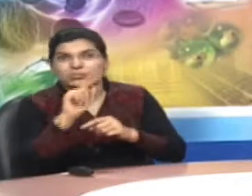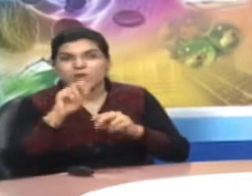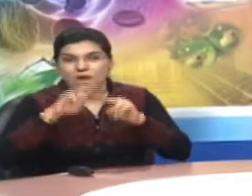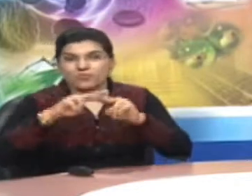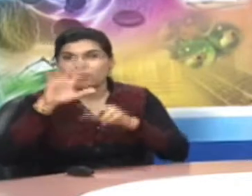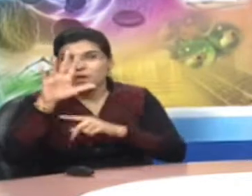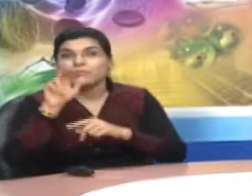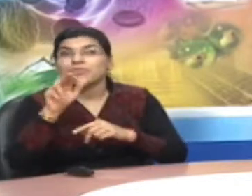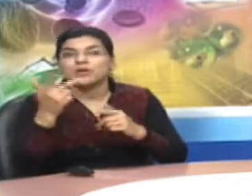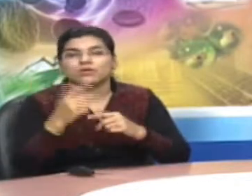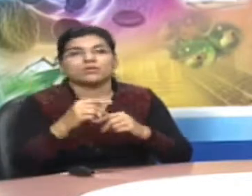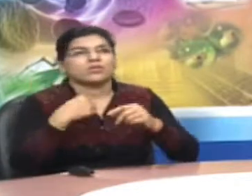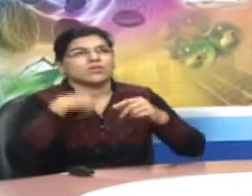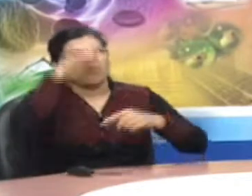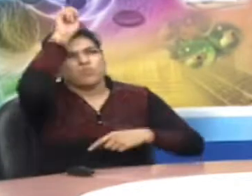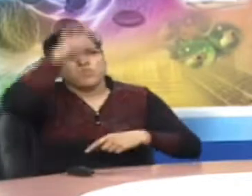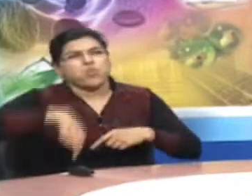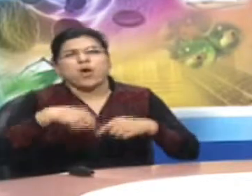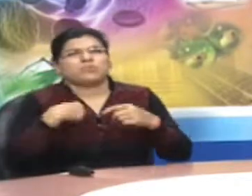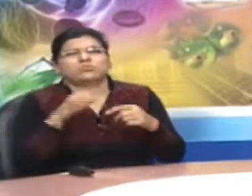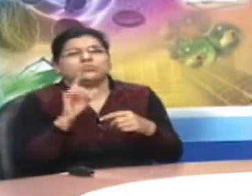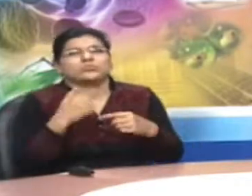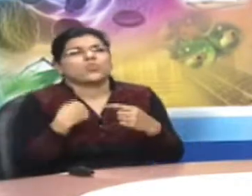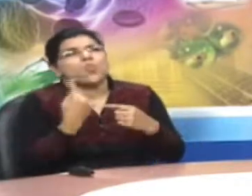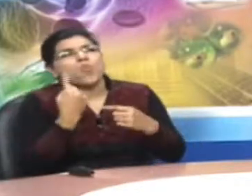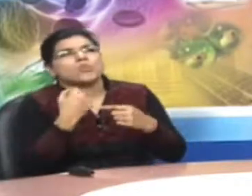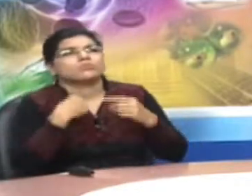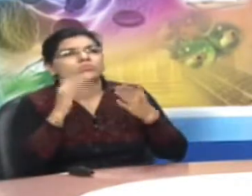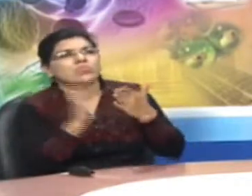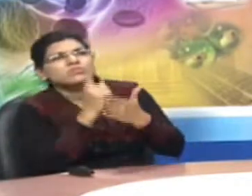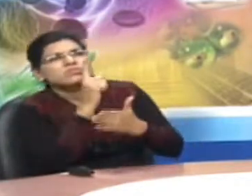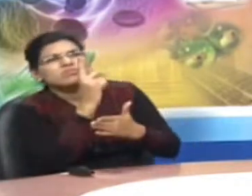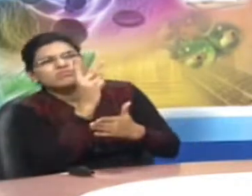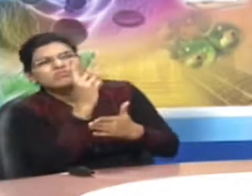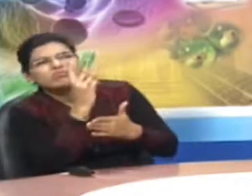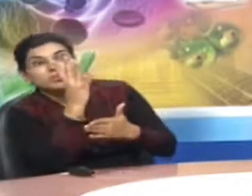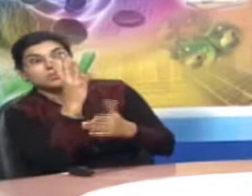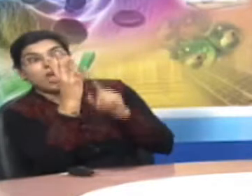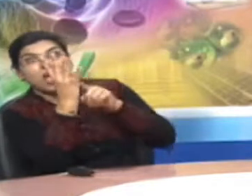and arrow plus F5 is from the current slide.